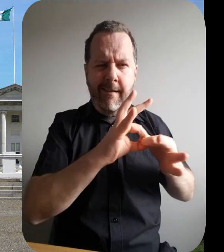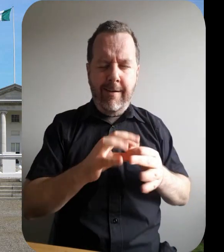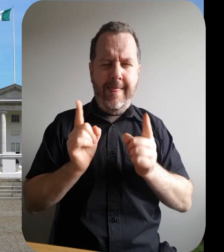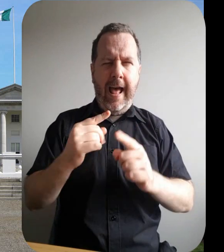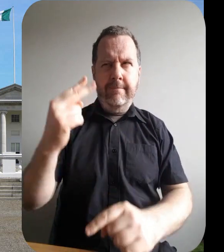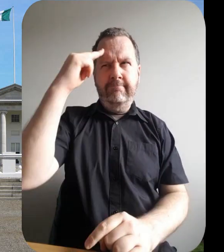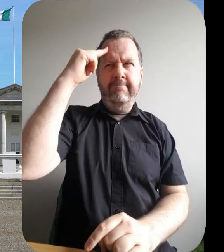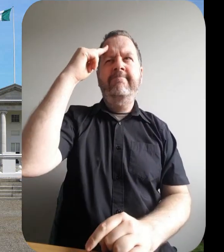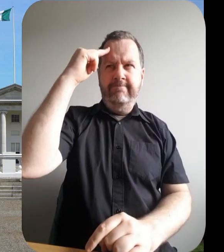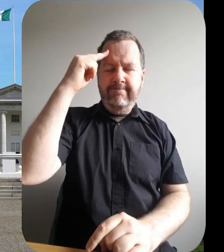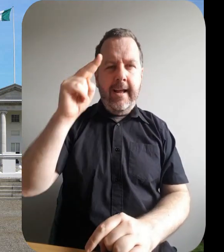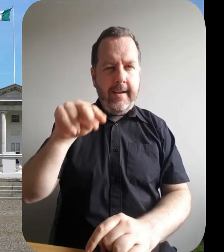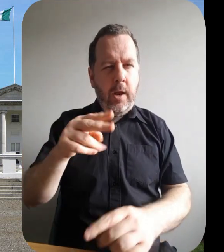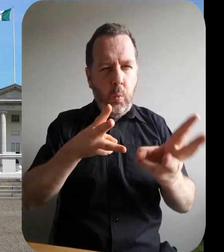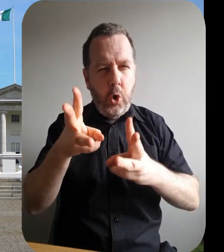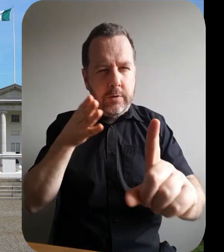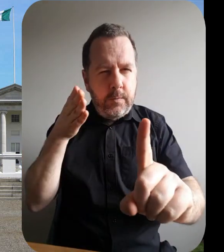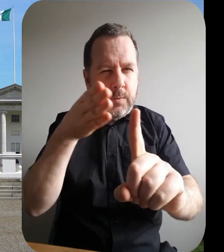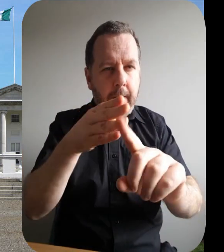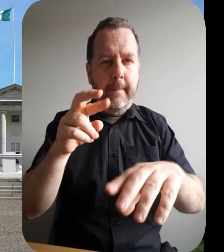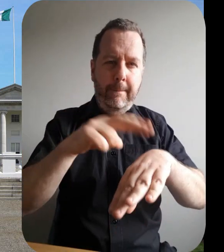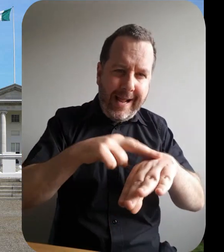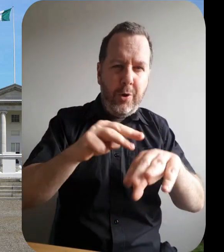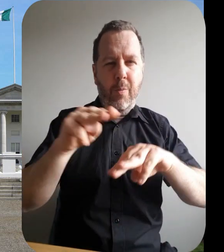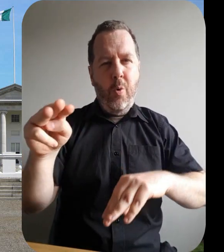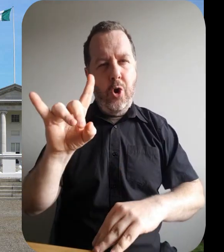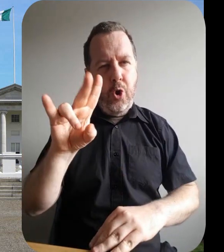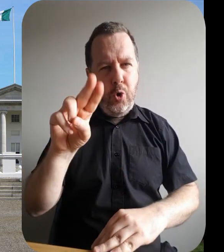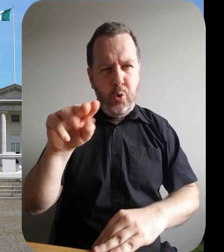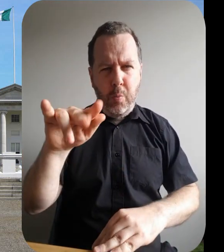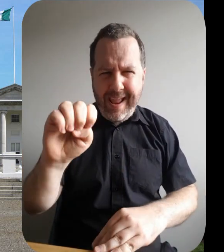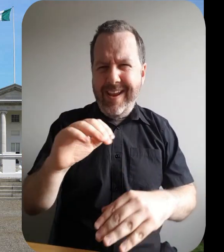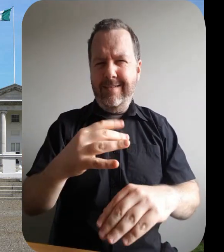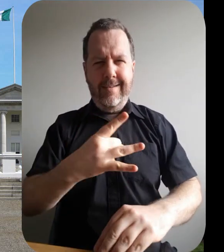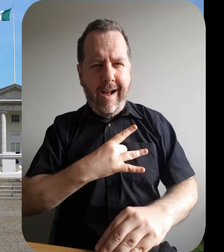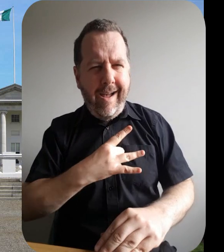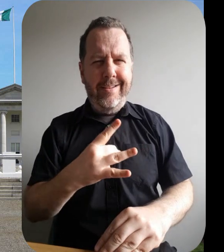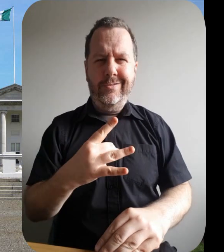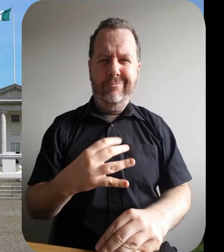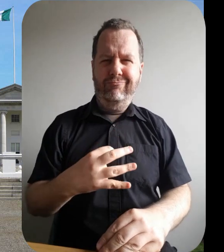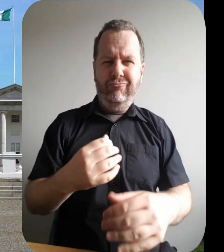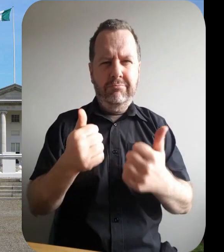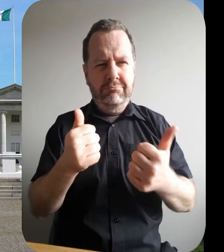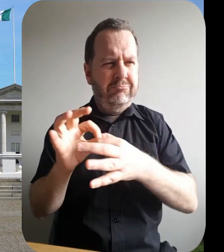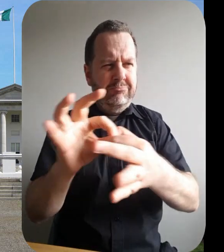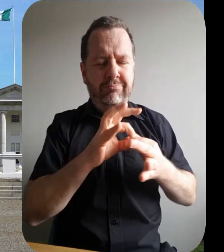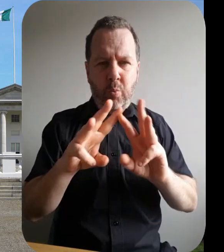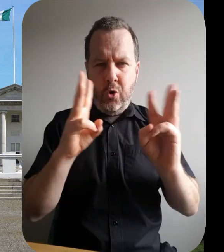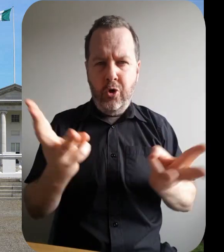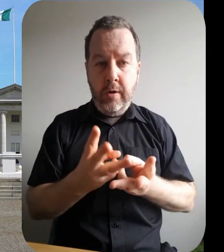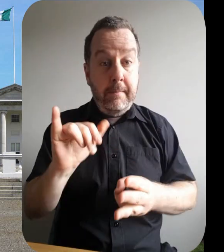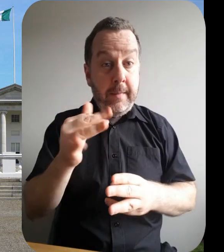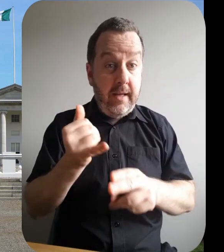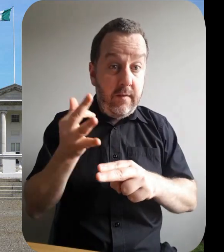to navigate our way forward to a better and more humane world. We may